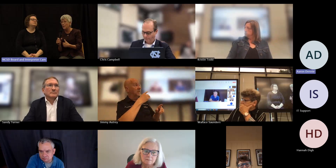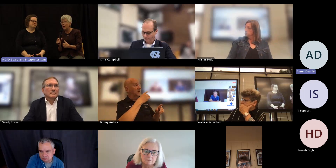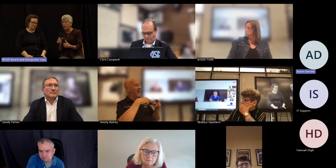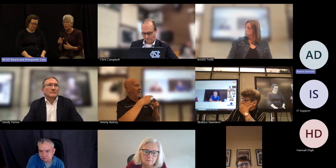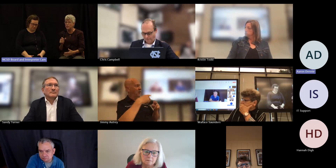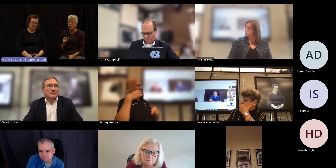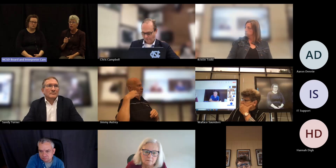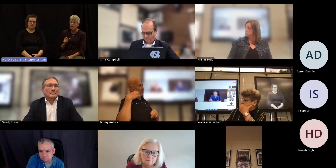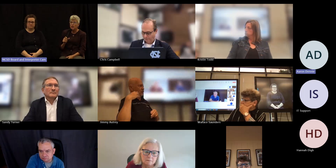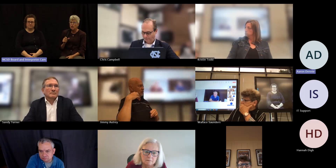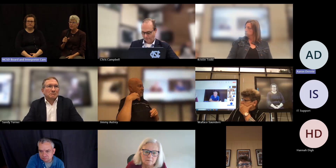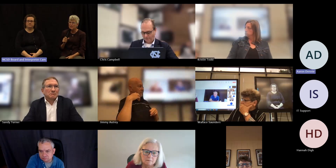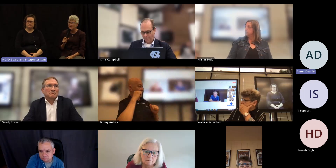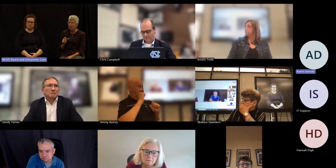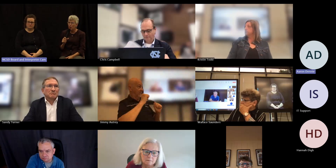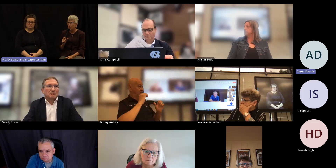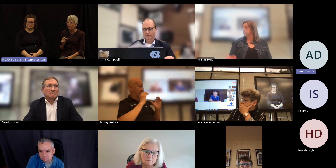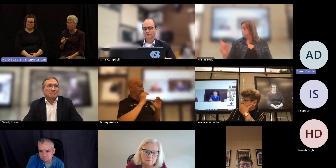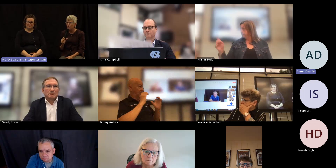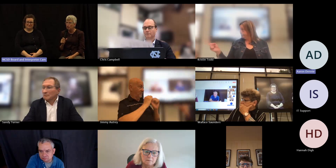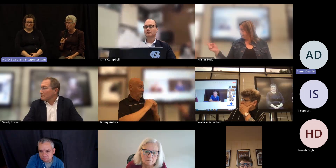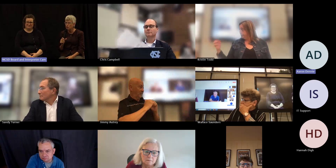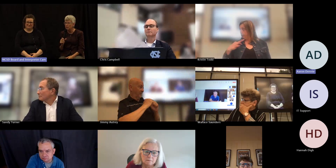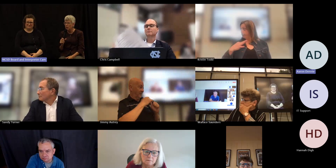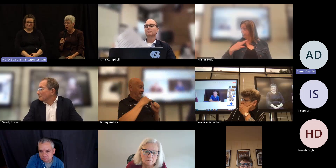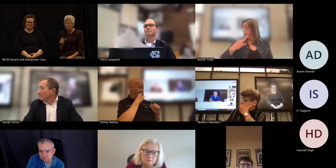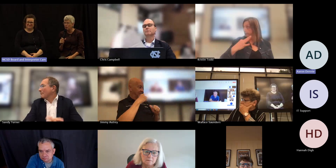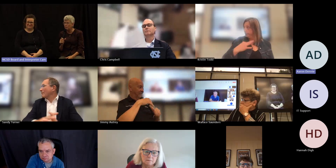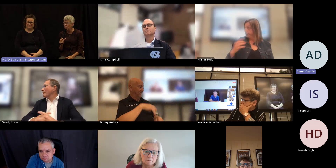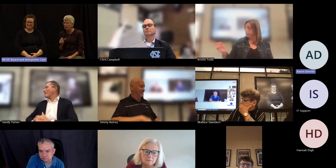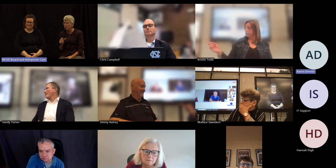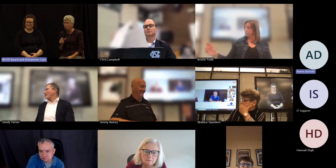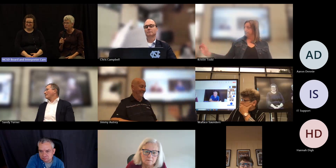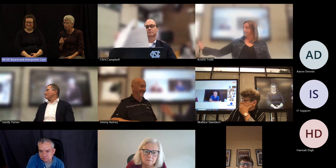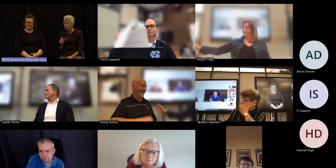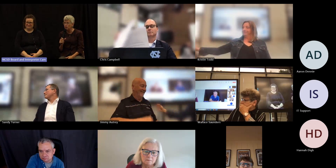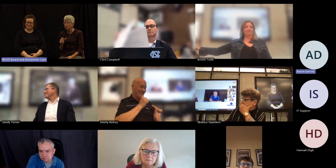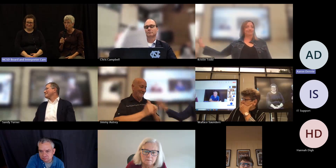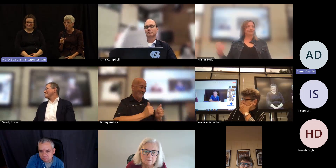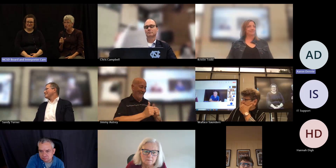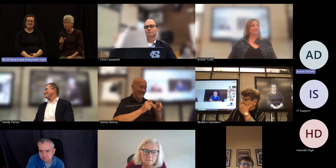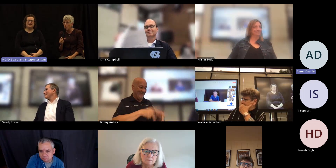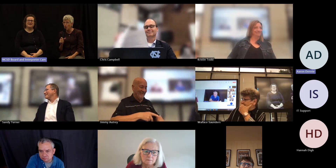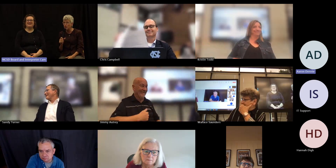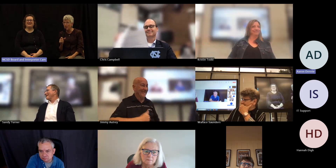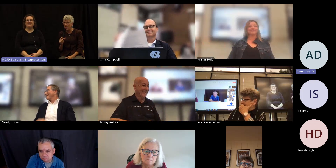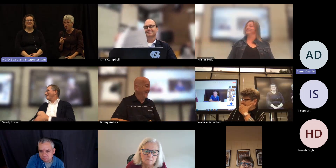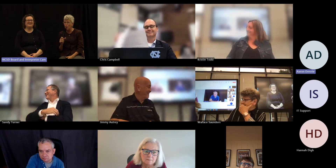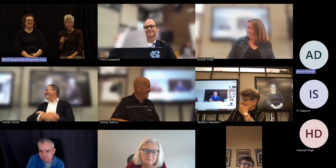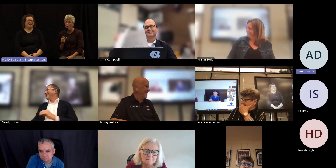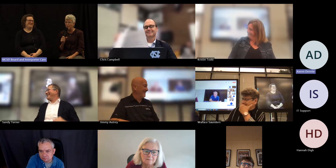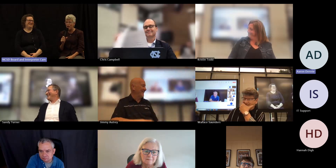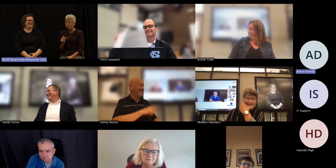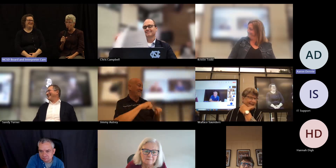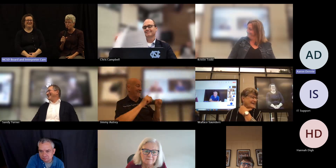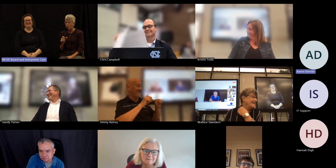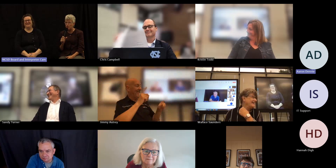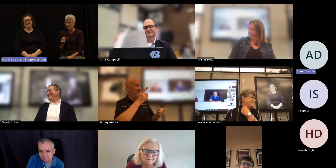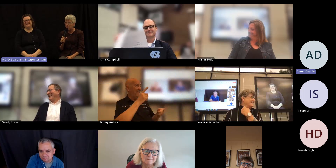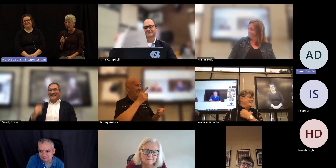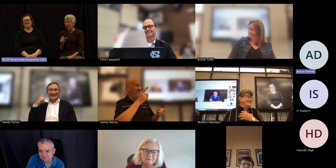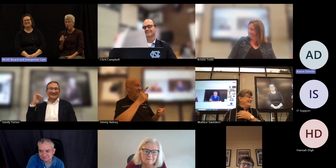learn about us. And Jimmy said, now about coaching, what about communicating with the coaches? You want to do that? Oh, no, I'm not a